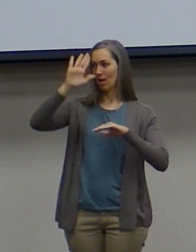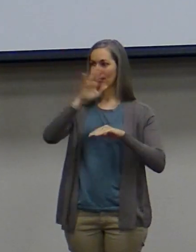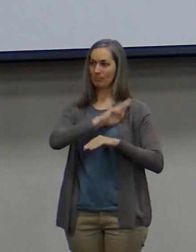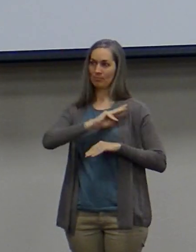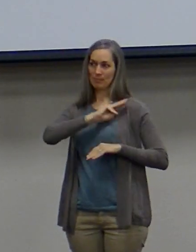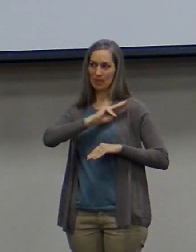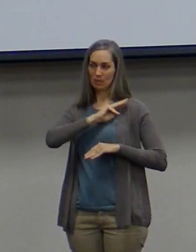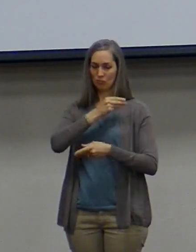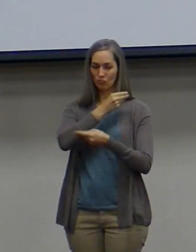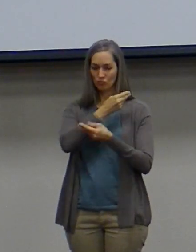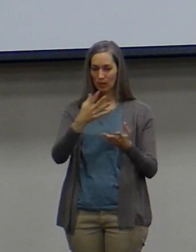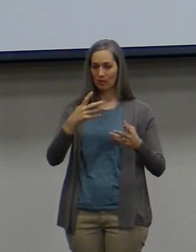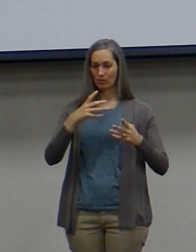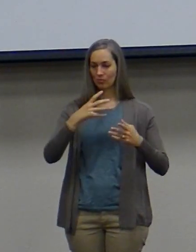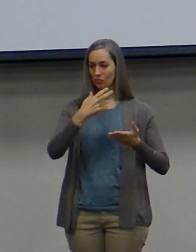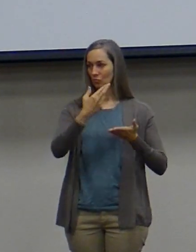provides